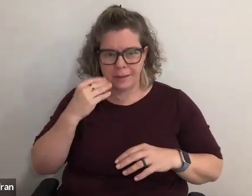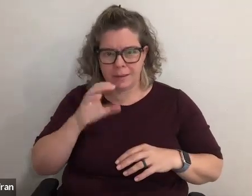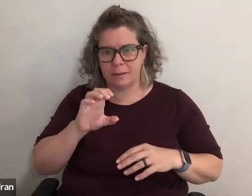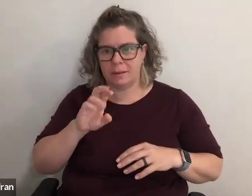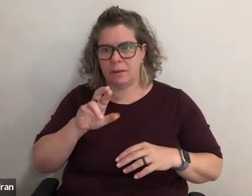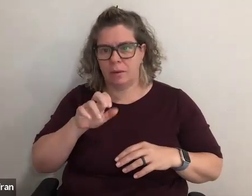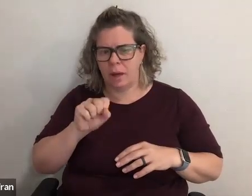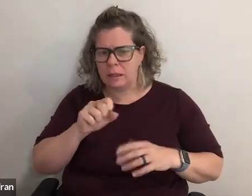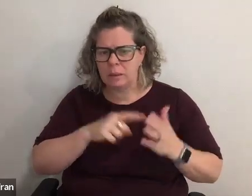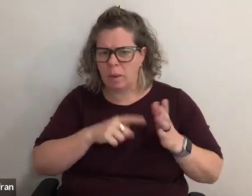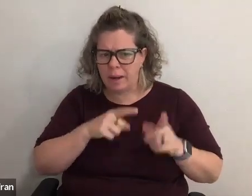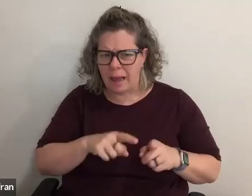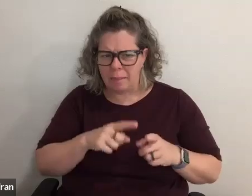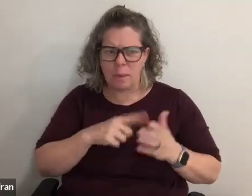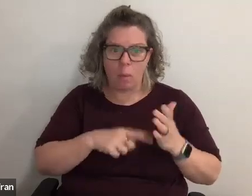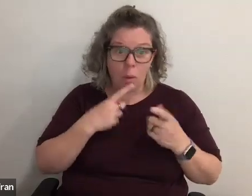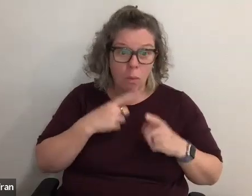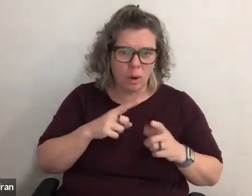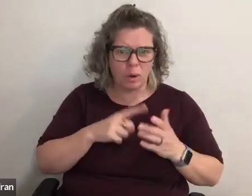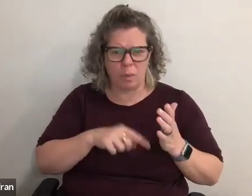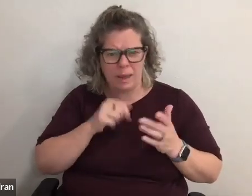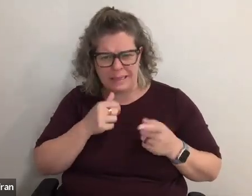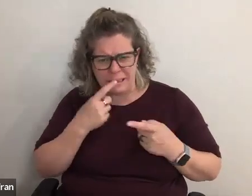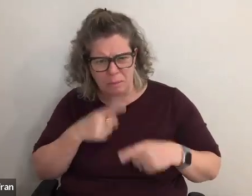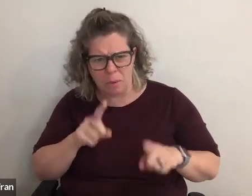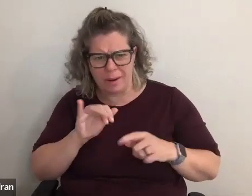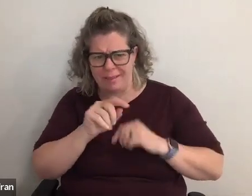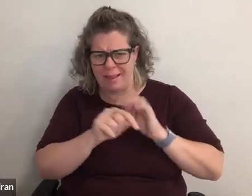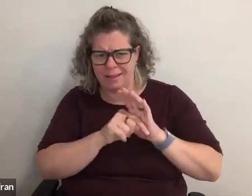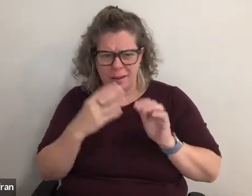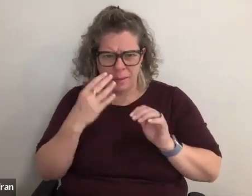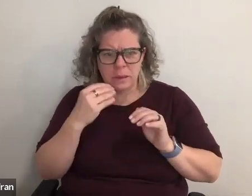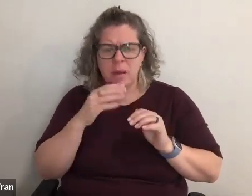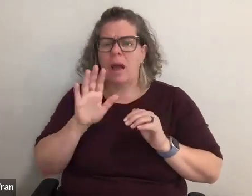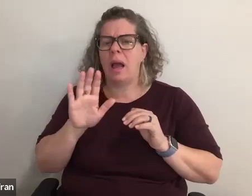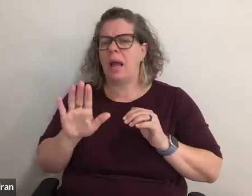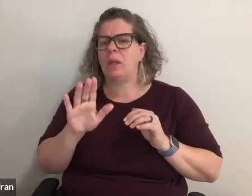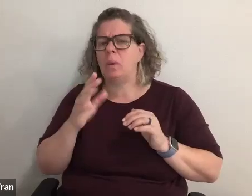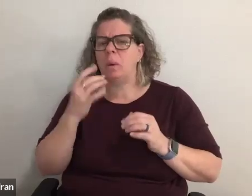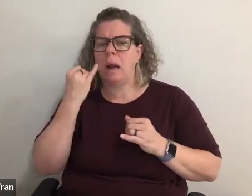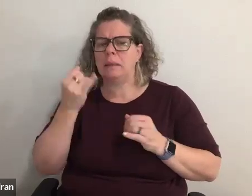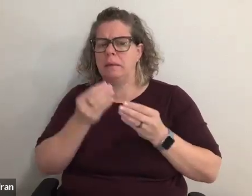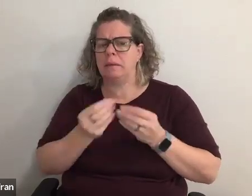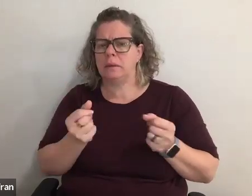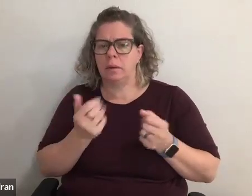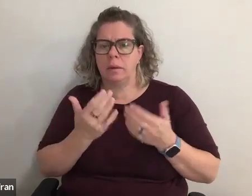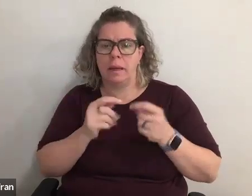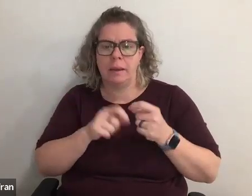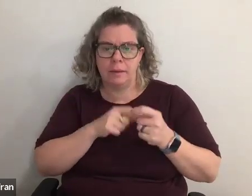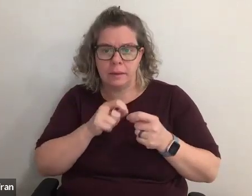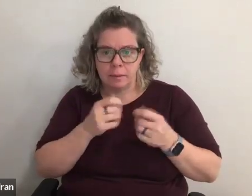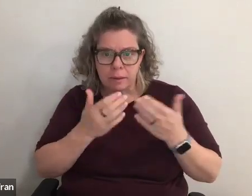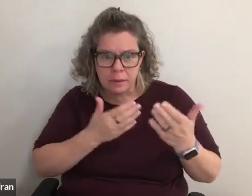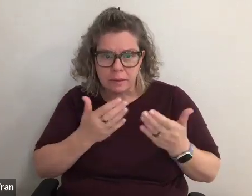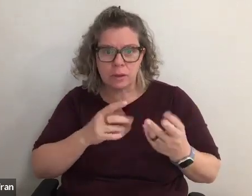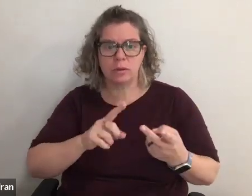were their outcomes? What worked? What didn't work? And then what sort of solutions are you looking for? Maybe it's a specific service,